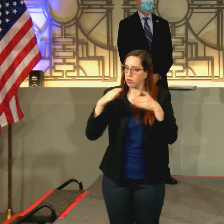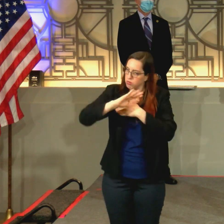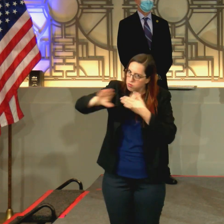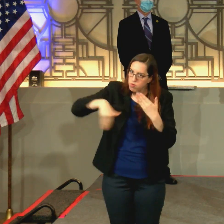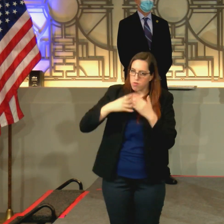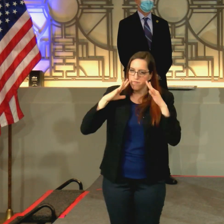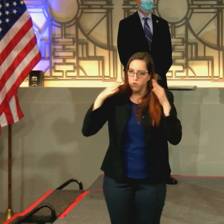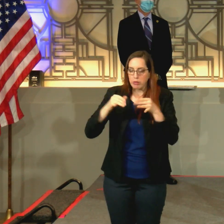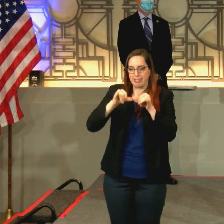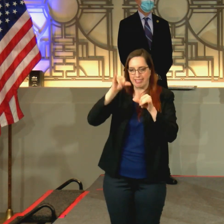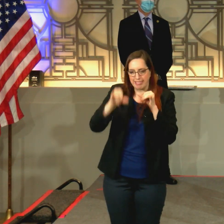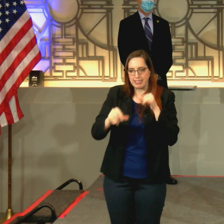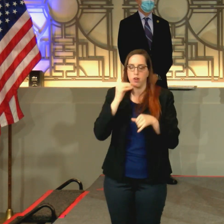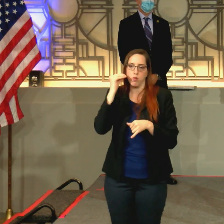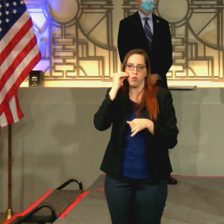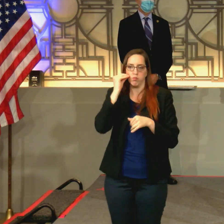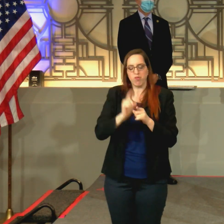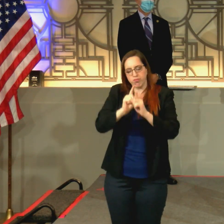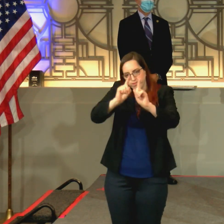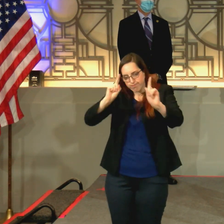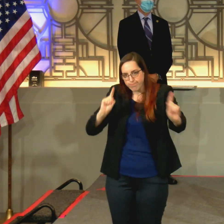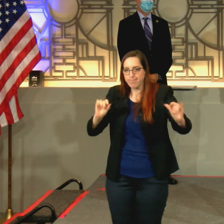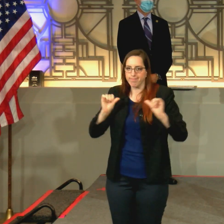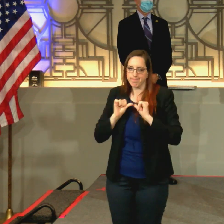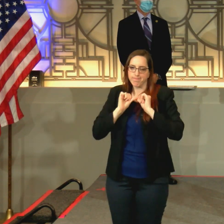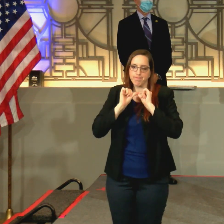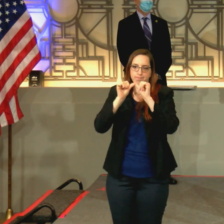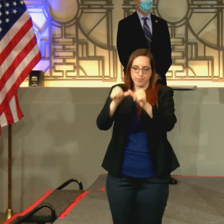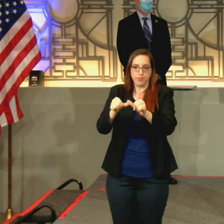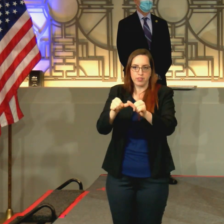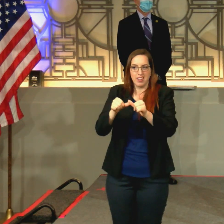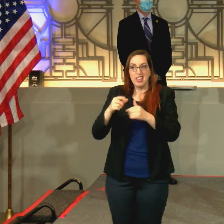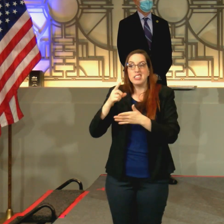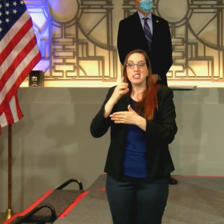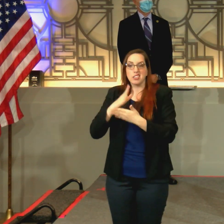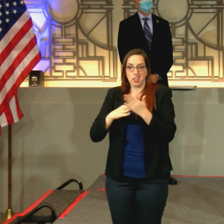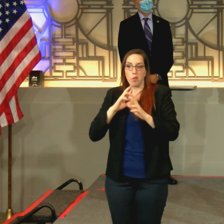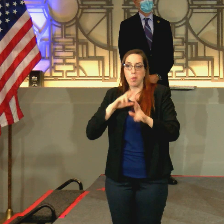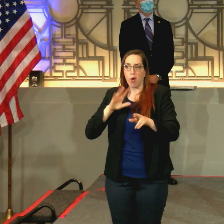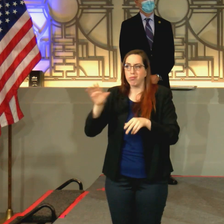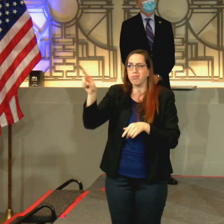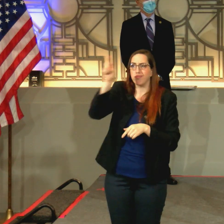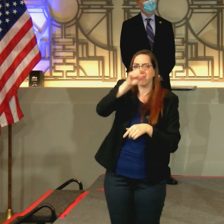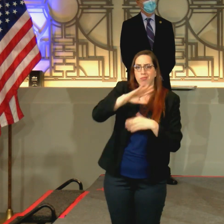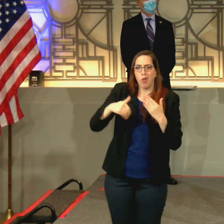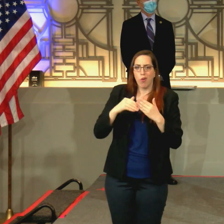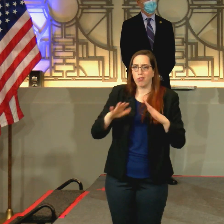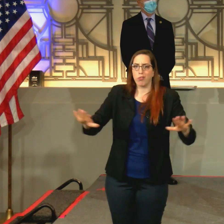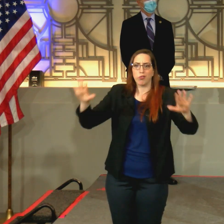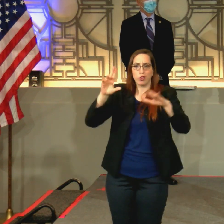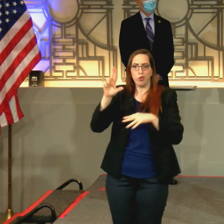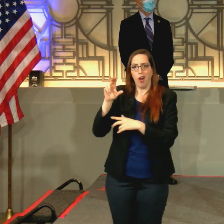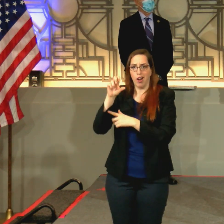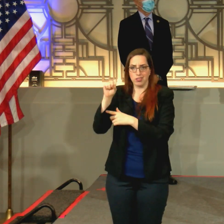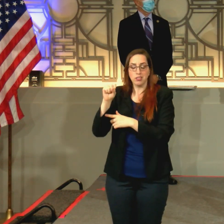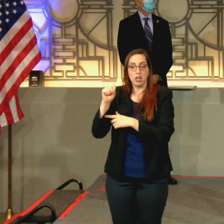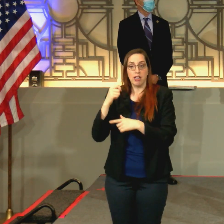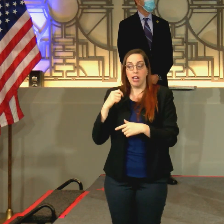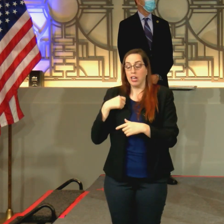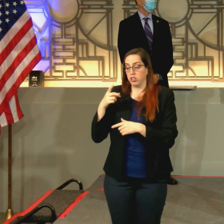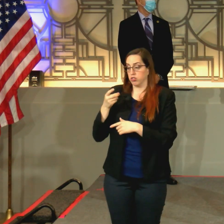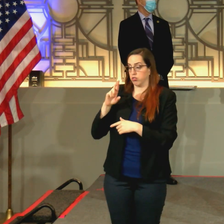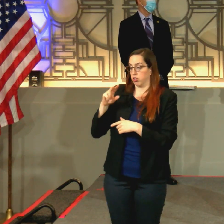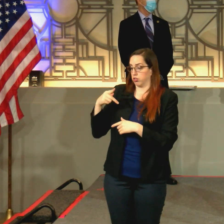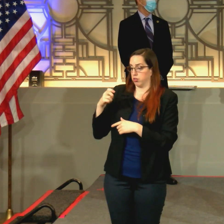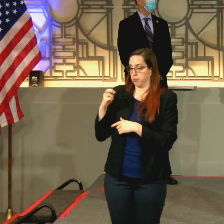on staying at home, engaging in social distancing. And I think we've heard the reports across the country. In fact, I think we are probably, and Dr. Percy maybe